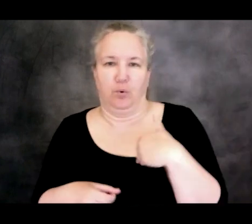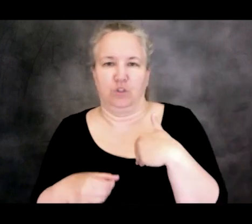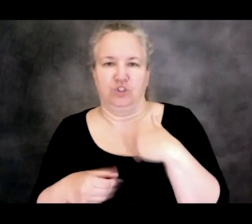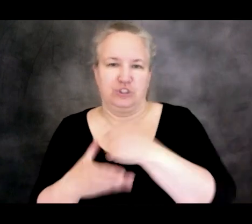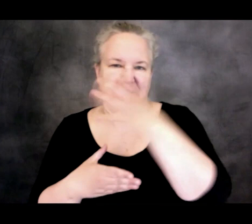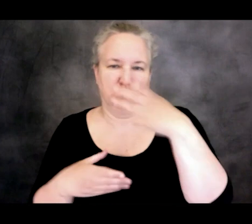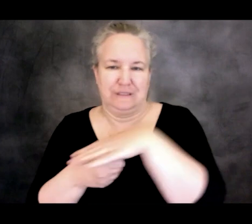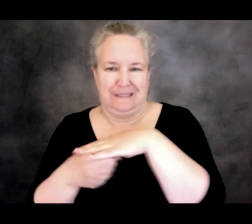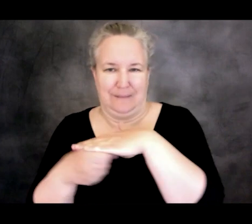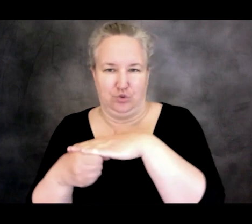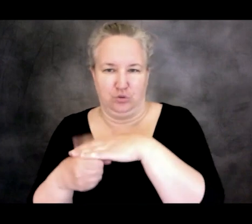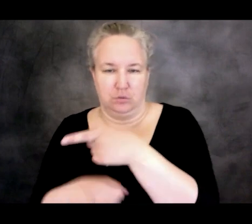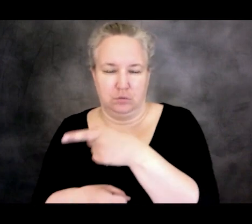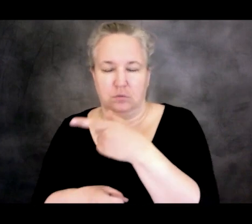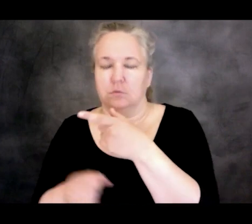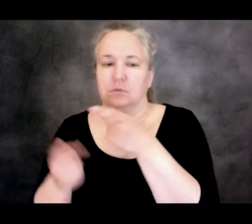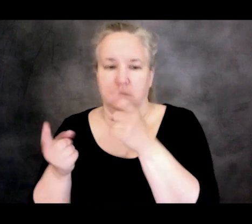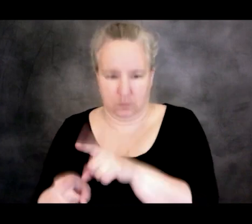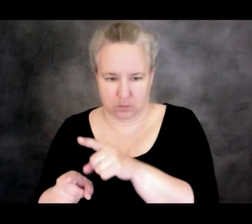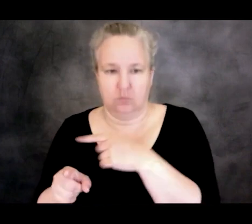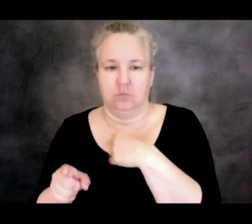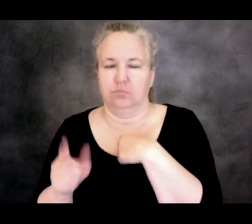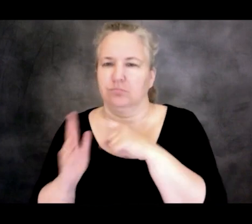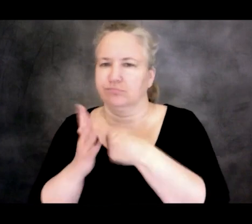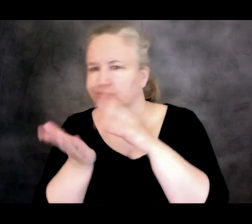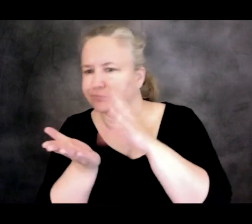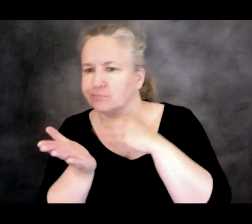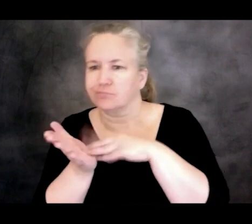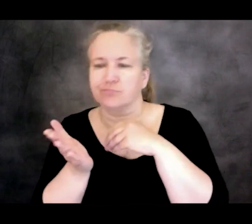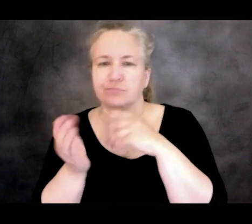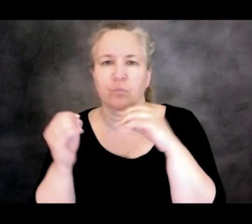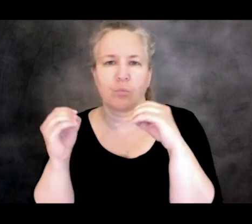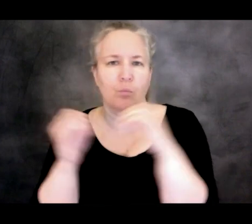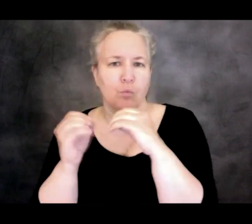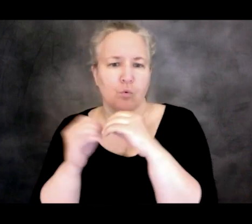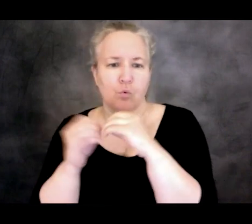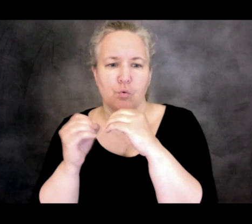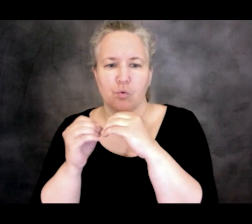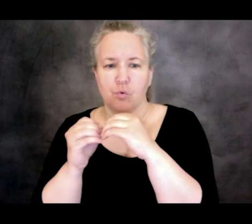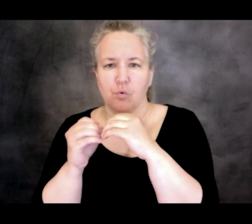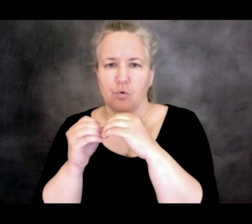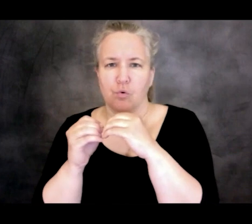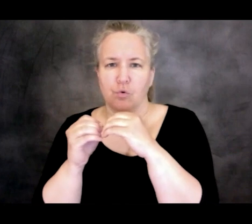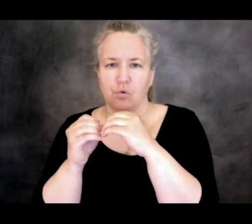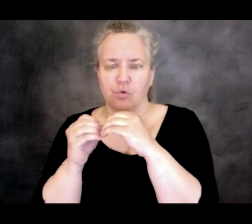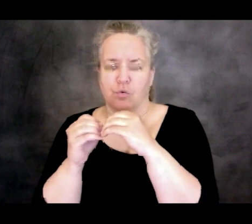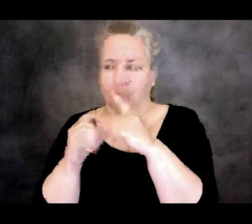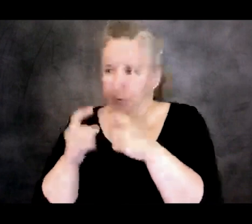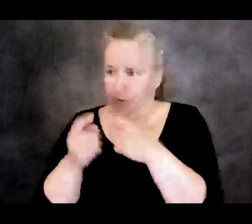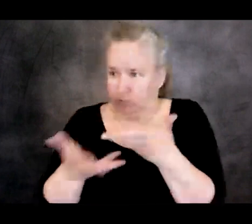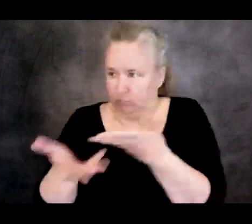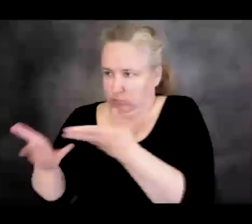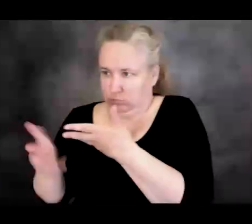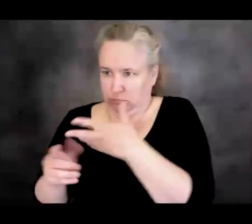Chicago, where I started to learn more from a kind of worm's eye view, the kind